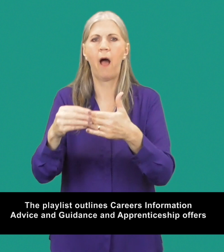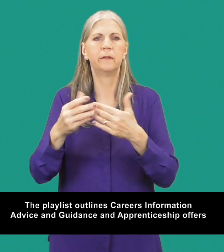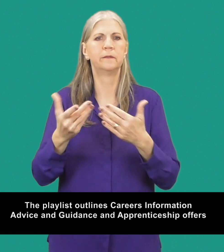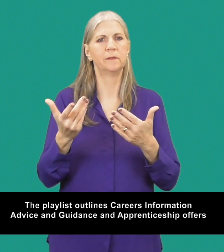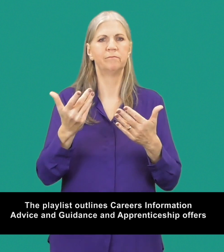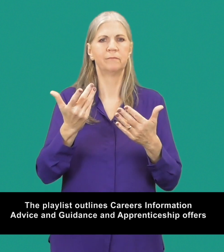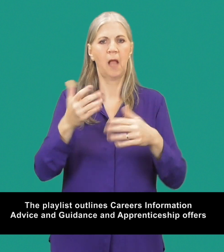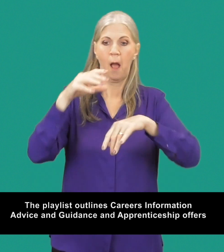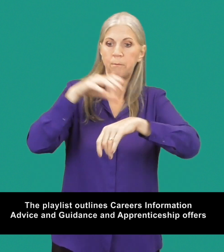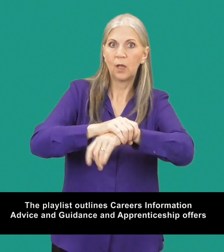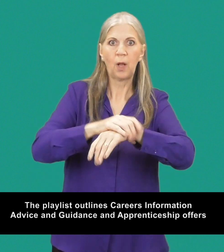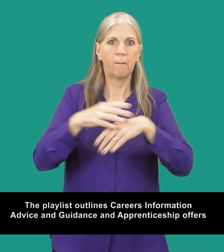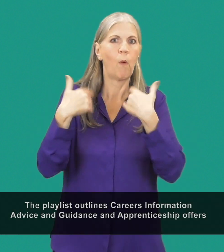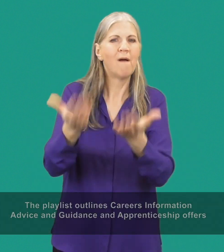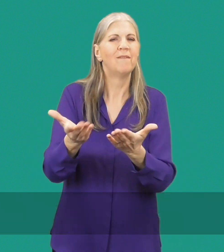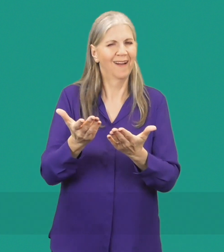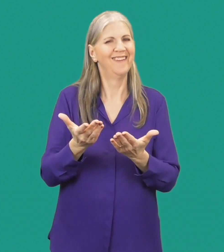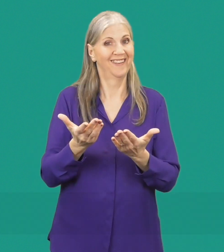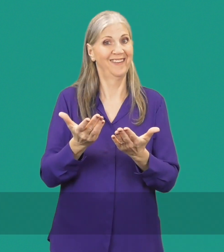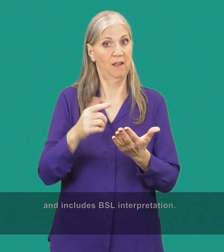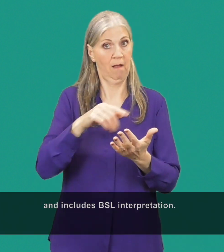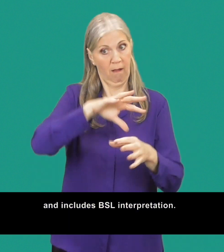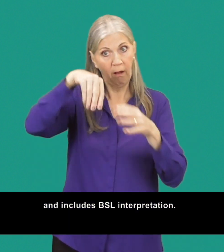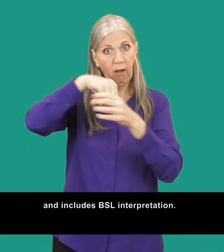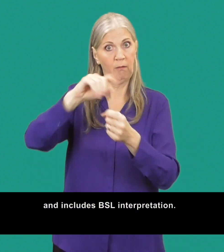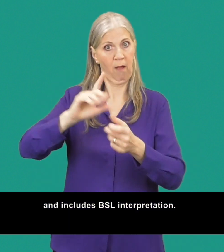and includes BSL interpretation.